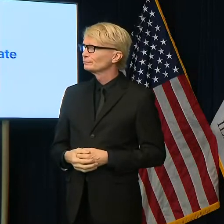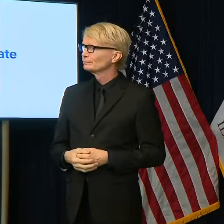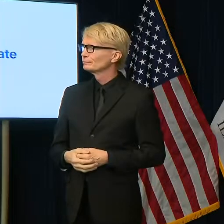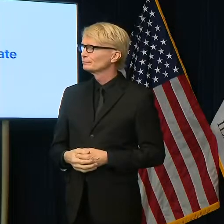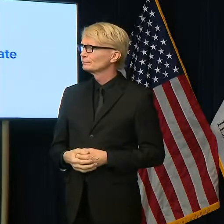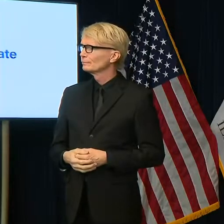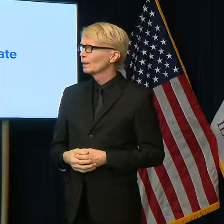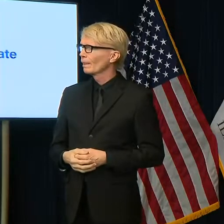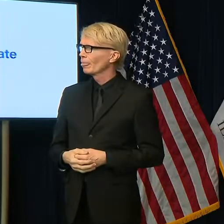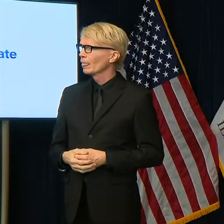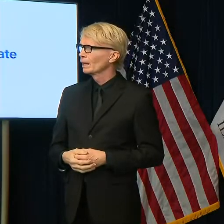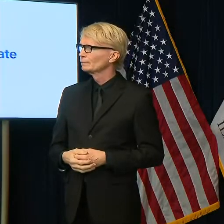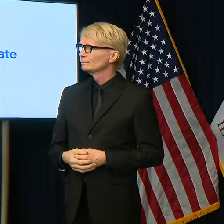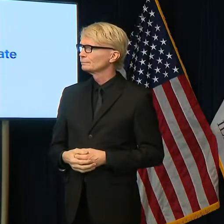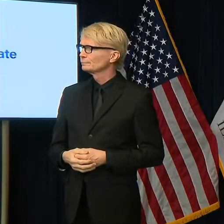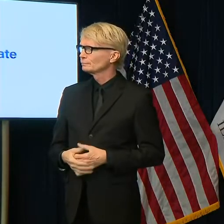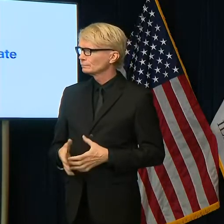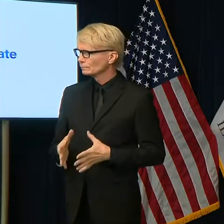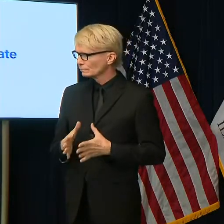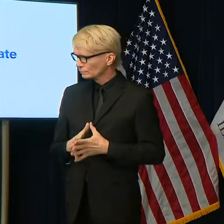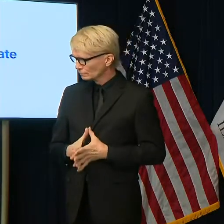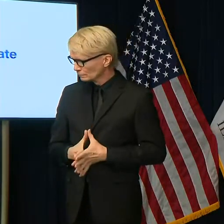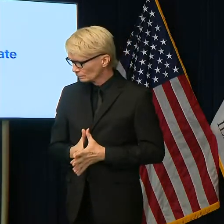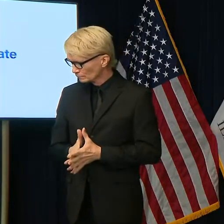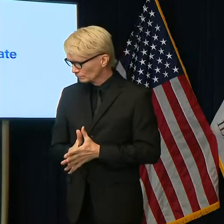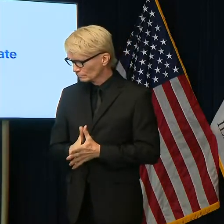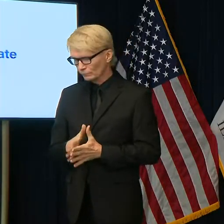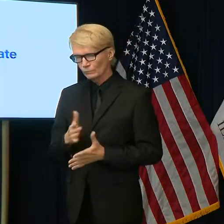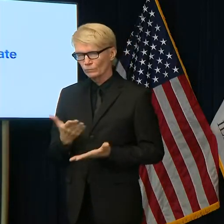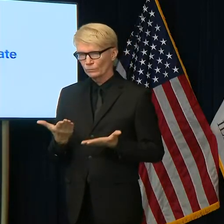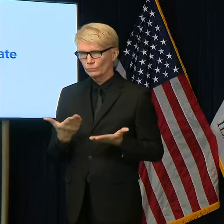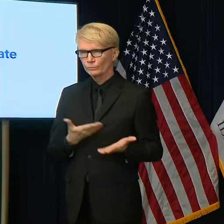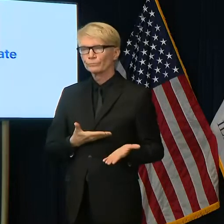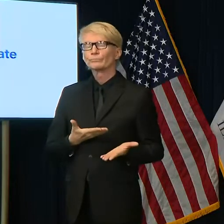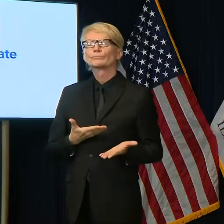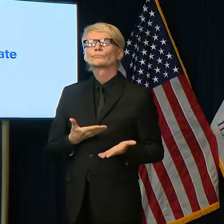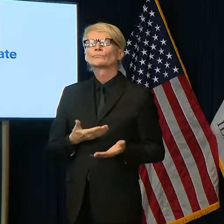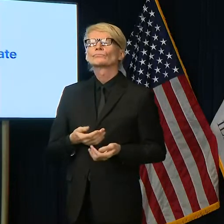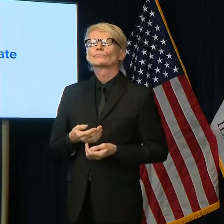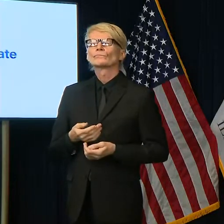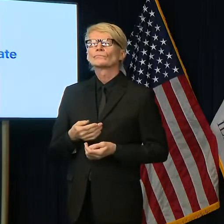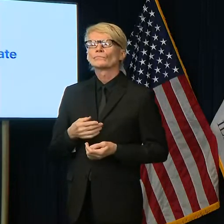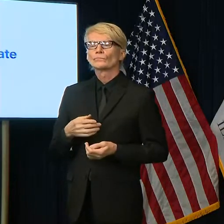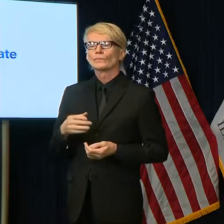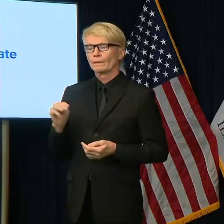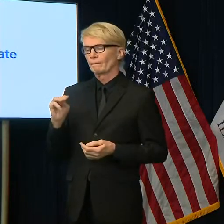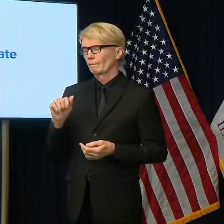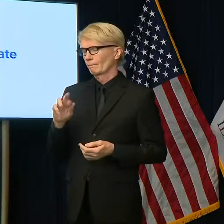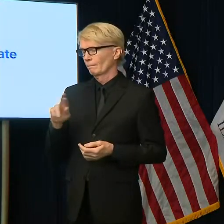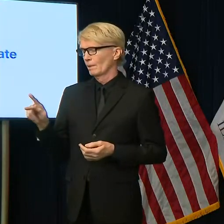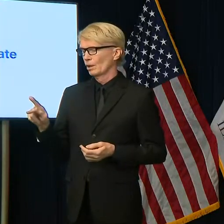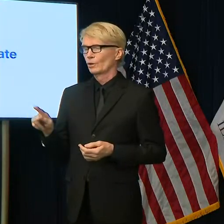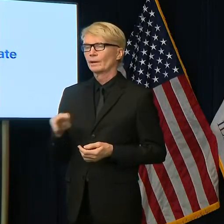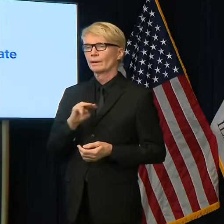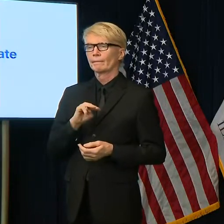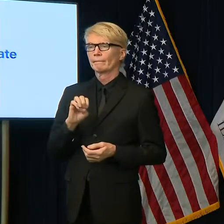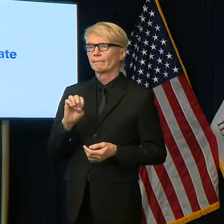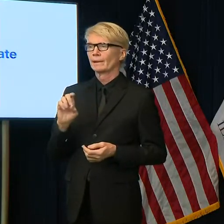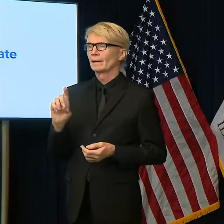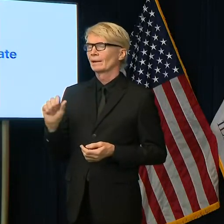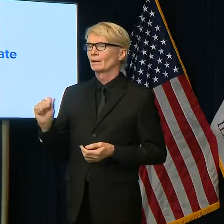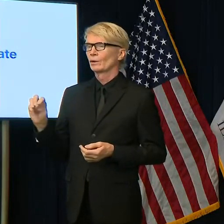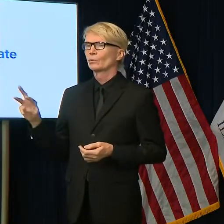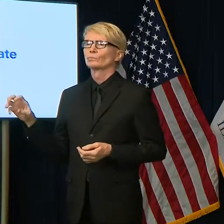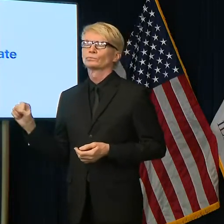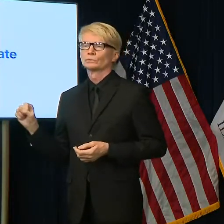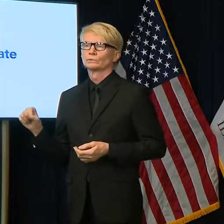Charlie Meyerson at ChicagoPublicSquare.com. Would the governor like to address reports White House Chief of Staff Mark Meadows has pressed FDA Chief Stephen Hahn